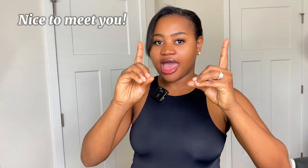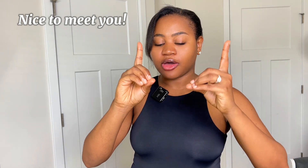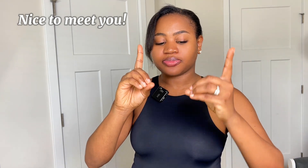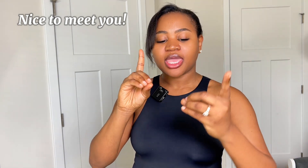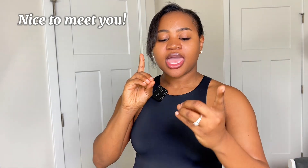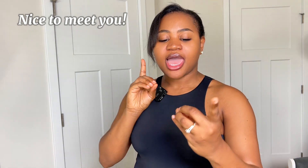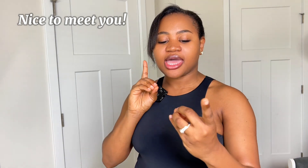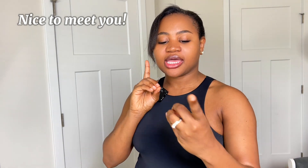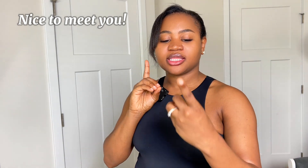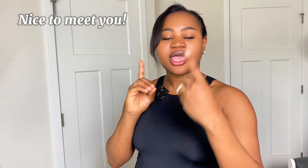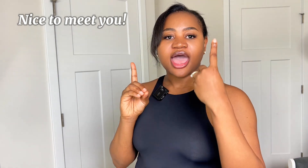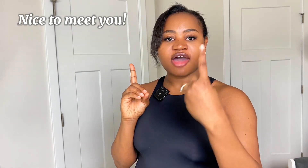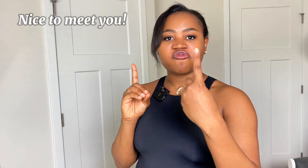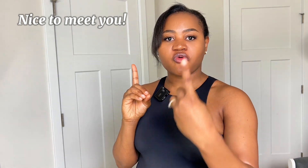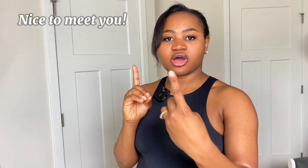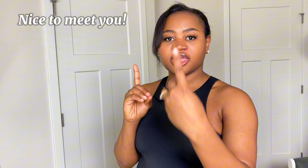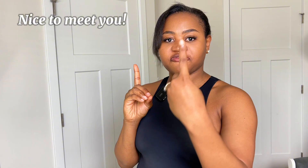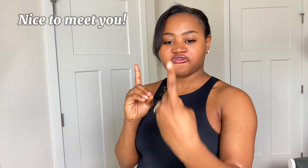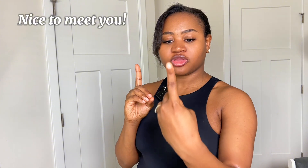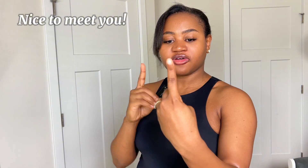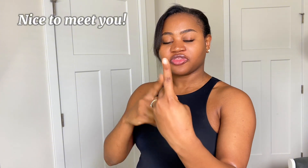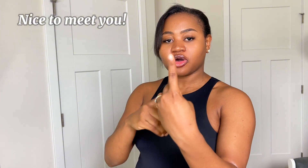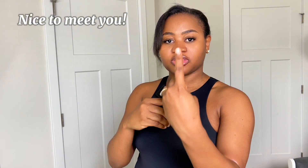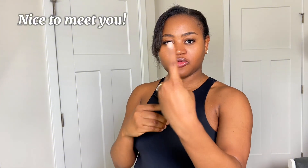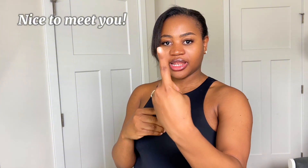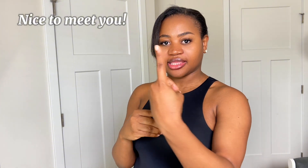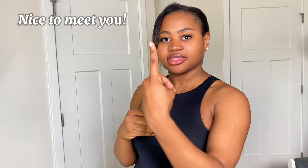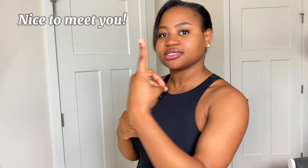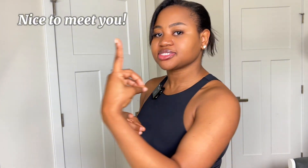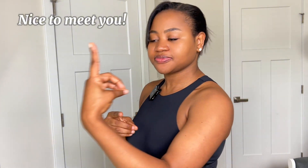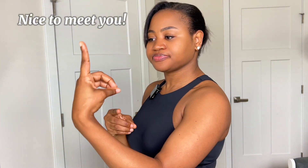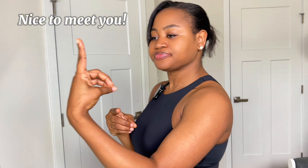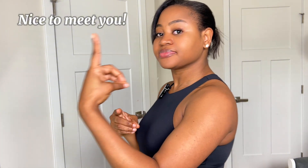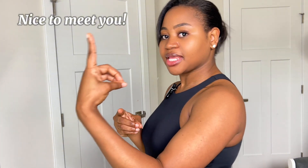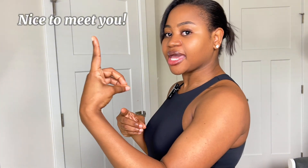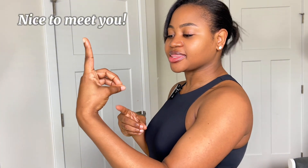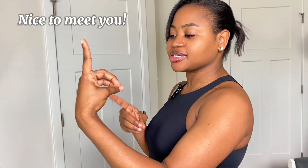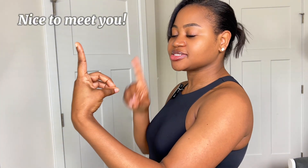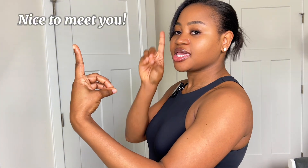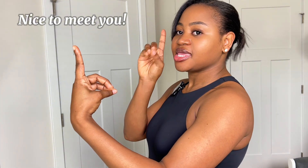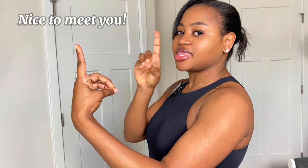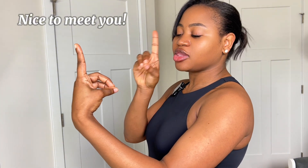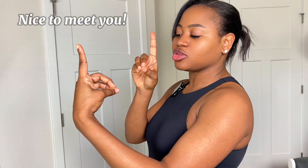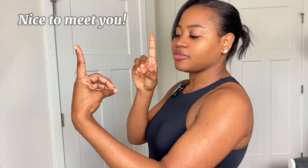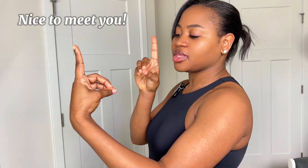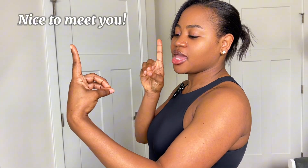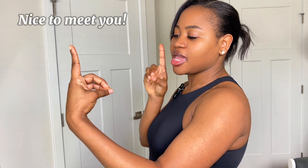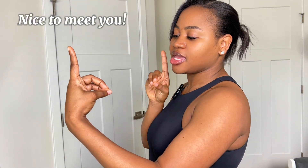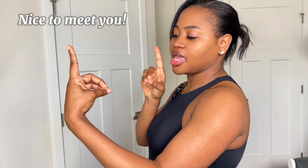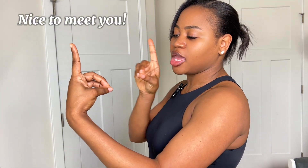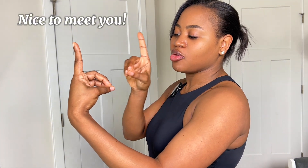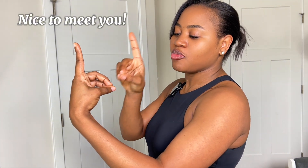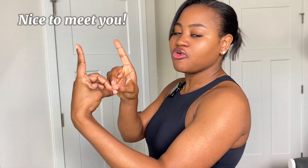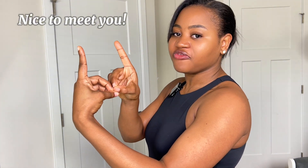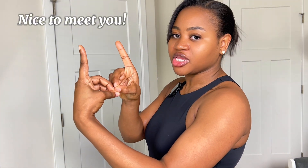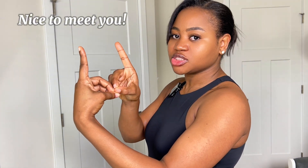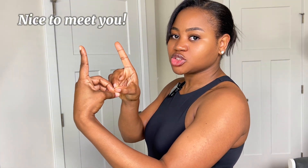out, and have one in front of the other one like this. Like this. Take your dominant hand and you move it to